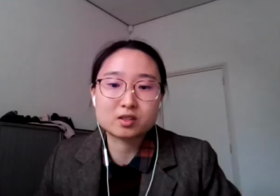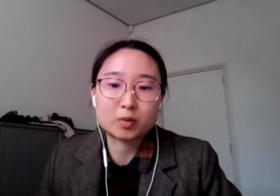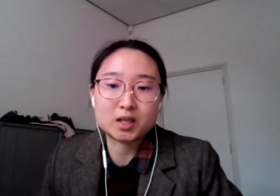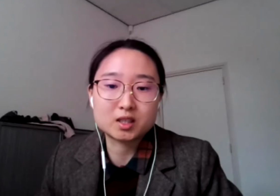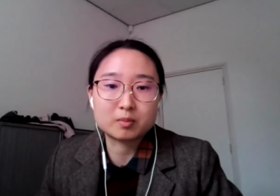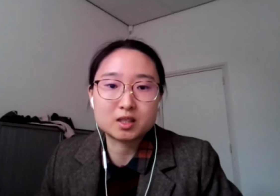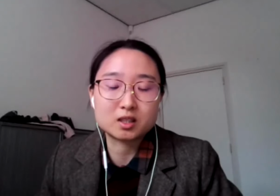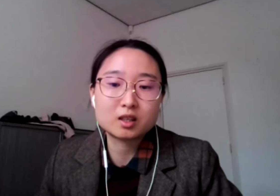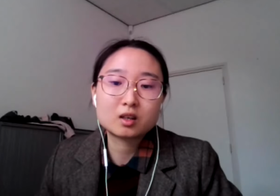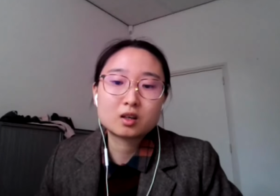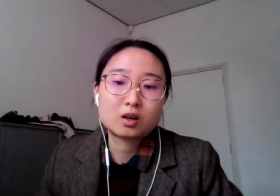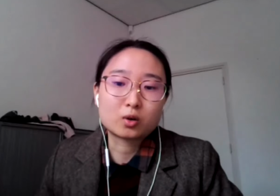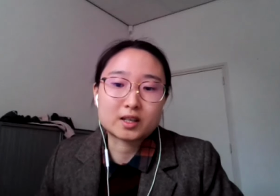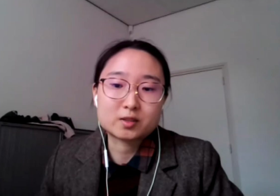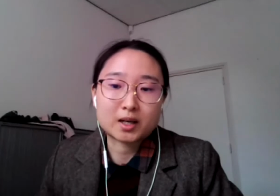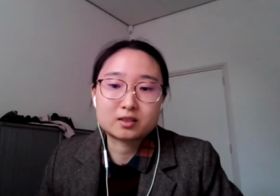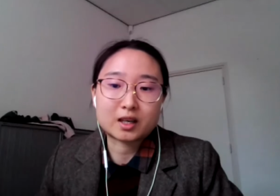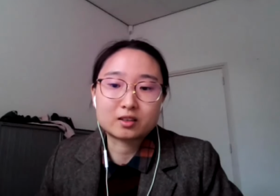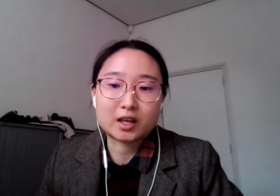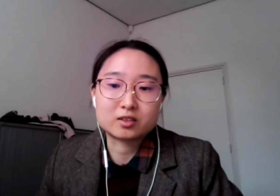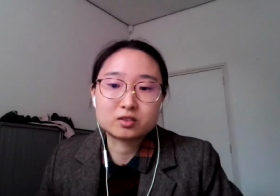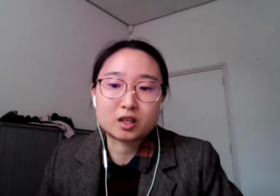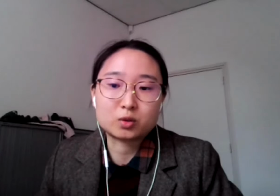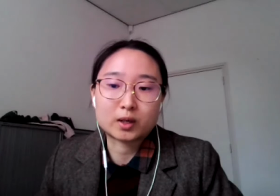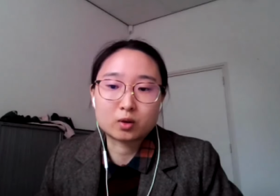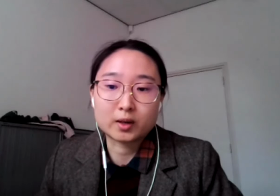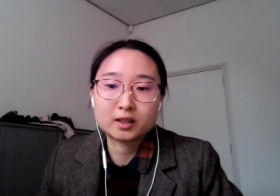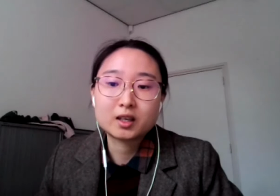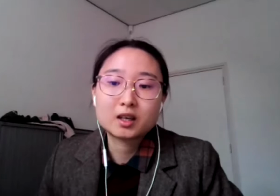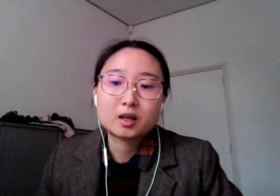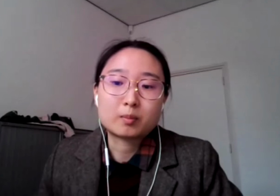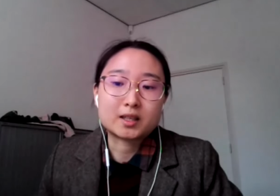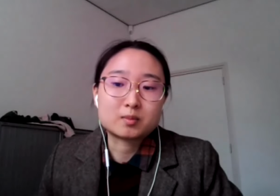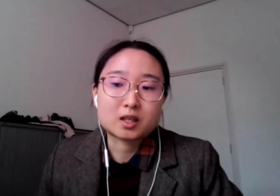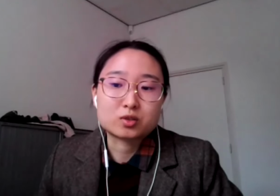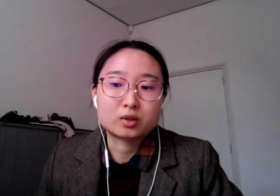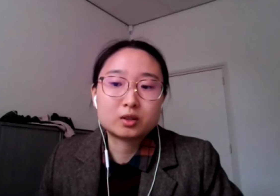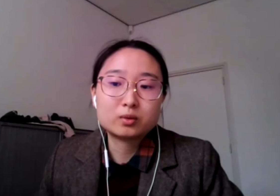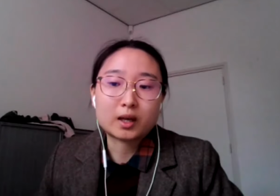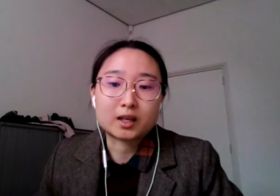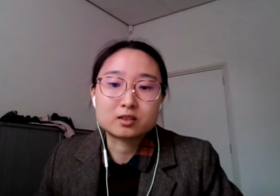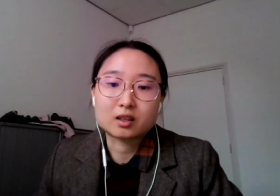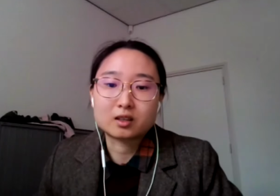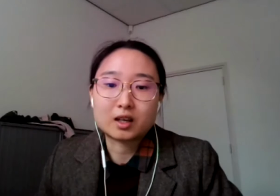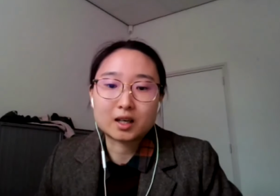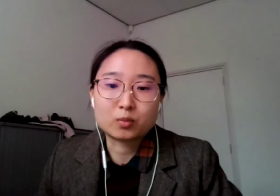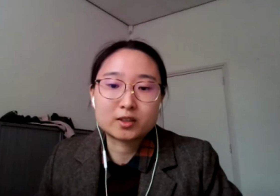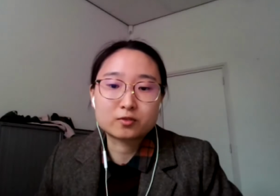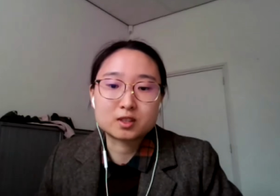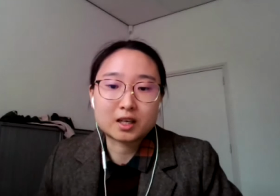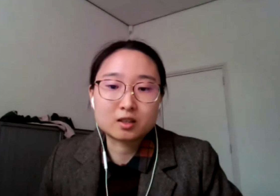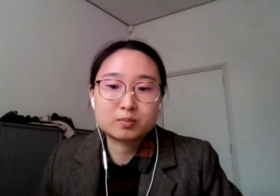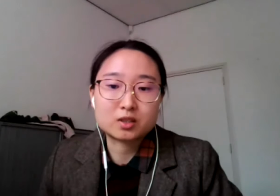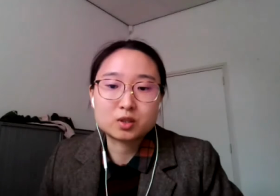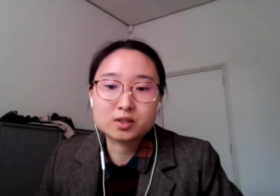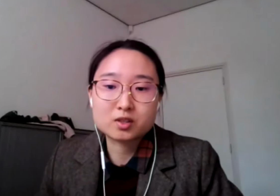with the CRPD committee organized by DARE and NUI Galway. My name is Hanshu Liu, and I'm one of